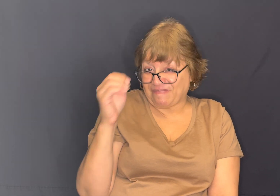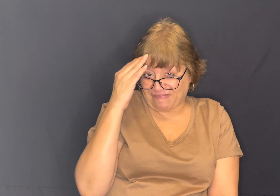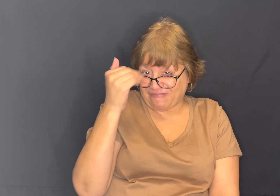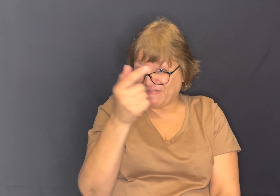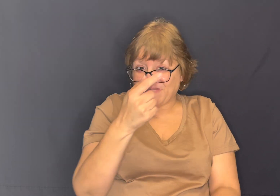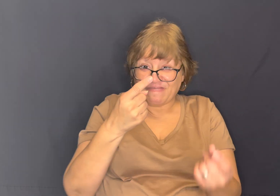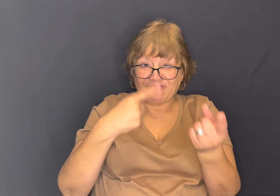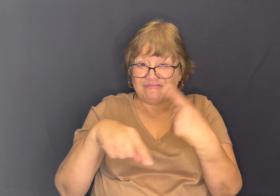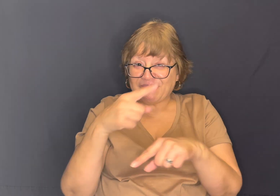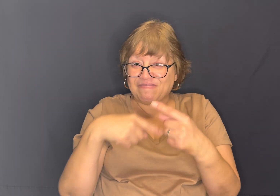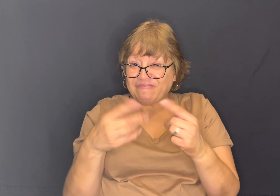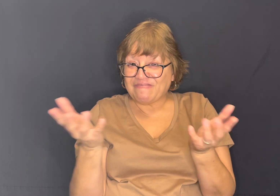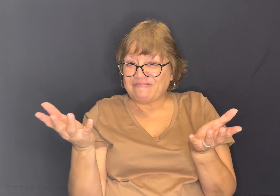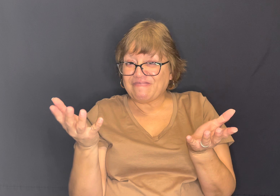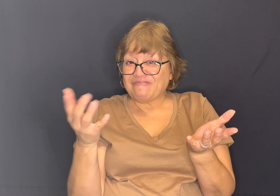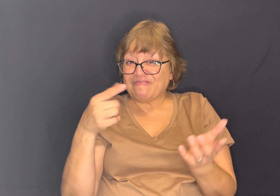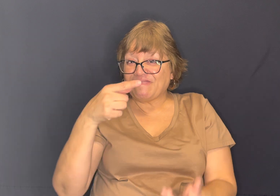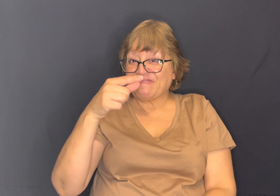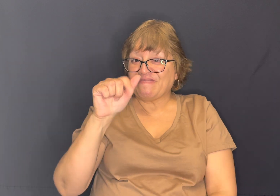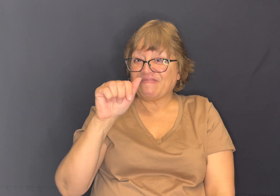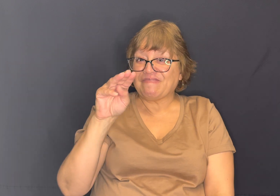Do you know what that finger spelled?